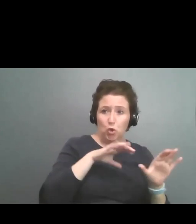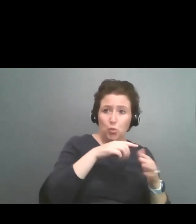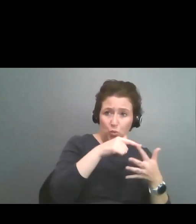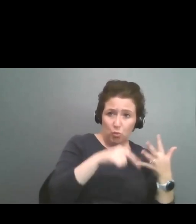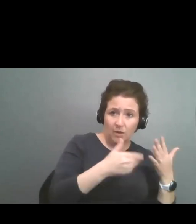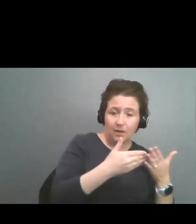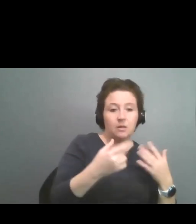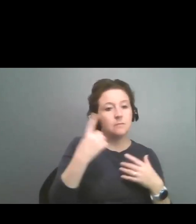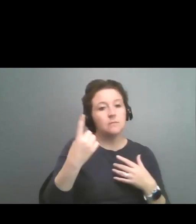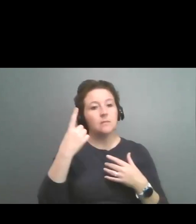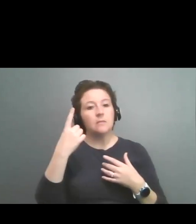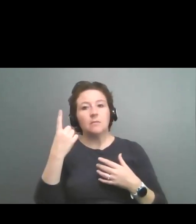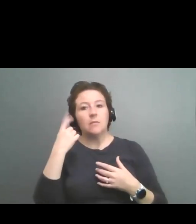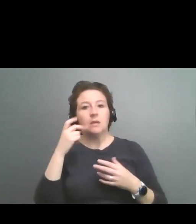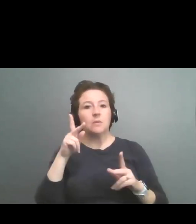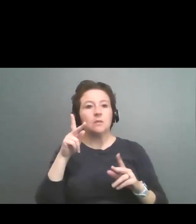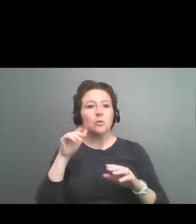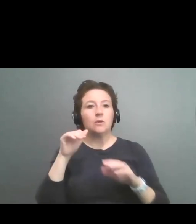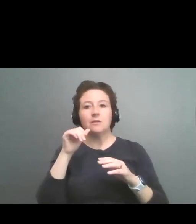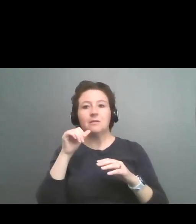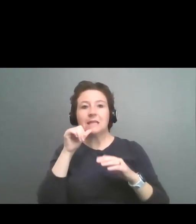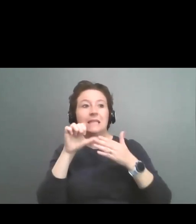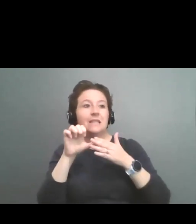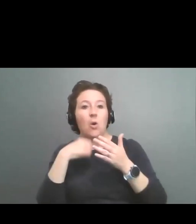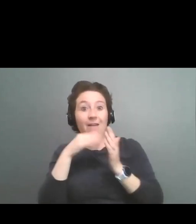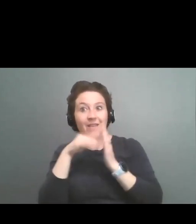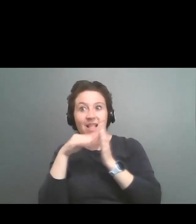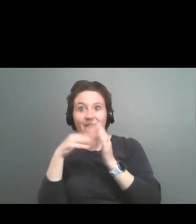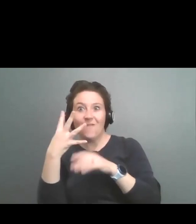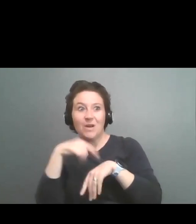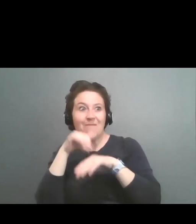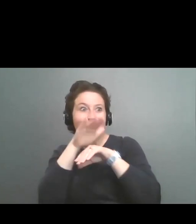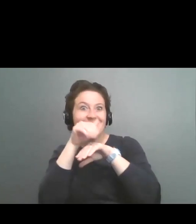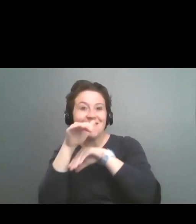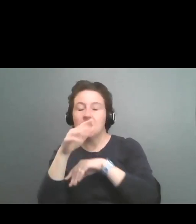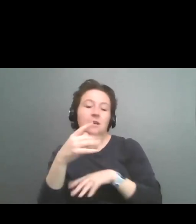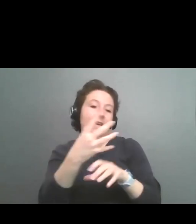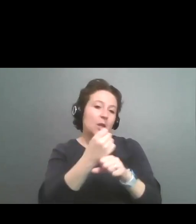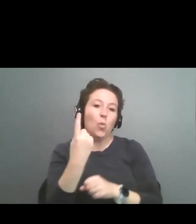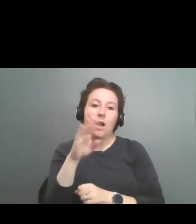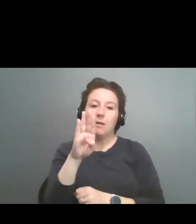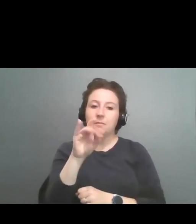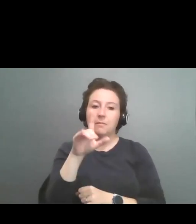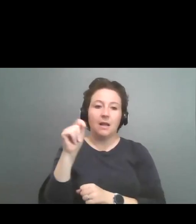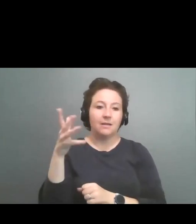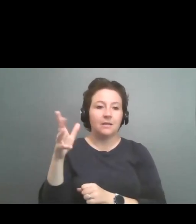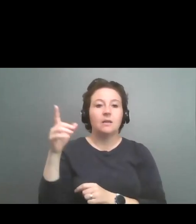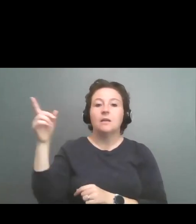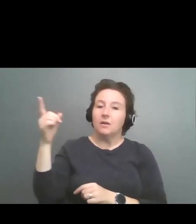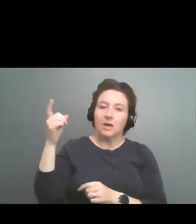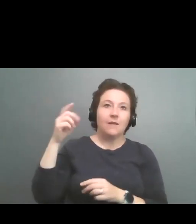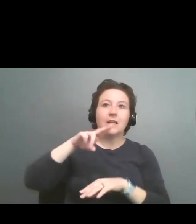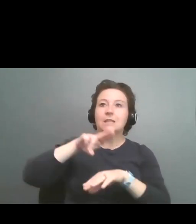sends 4 or 5 requests in, they only get 1 ballot. There's confusion with what we hear nationally about the postmaster and the